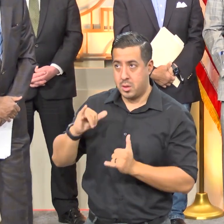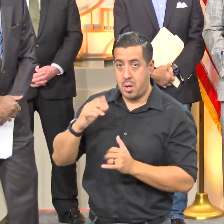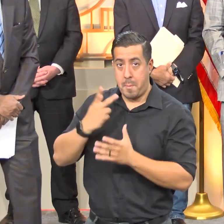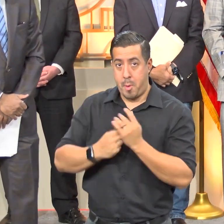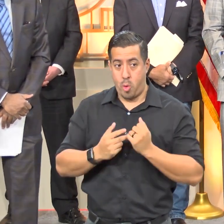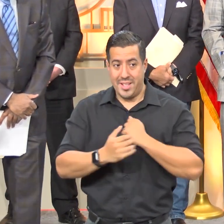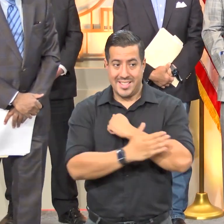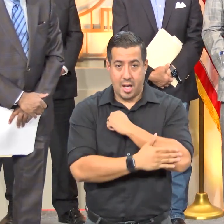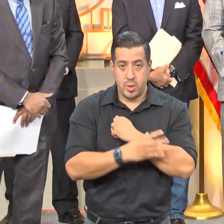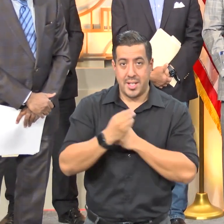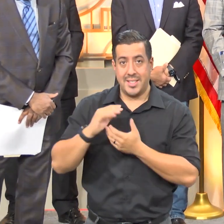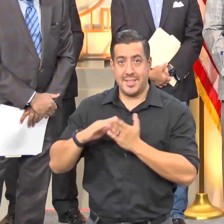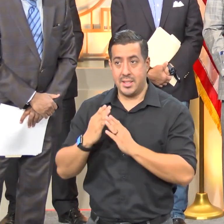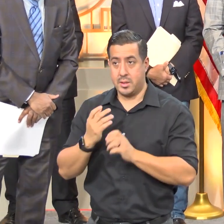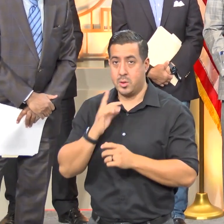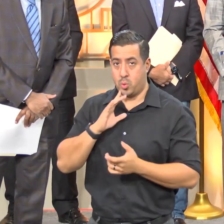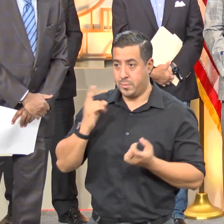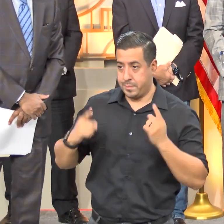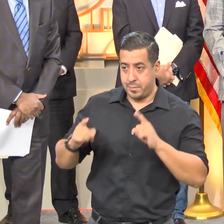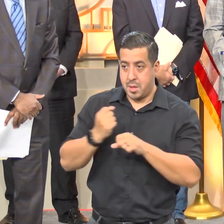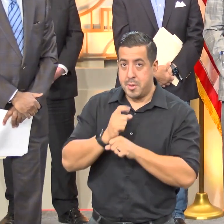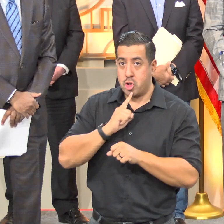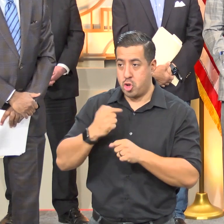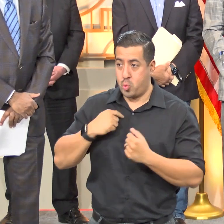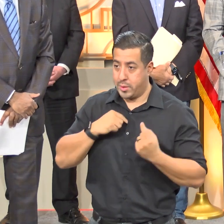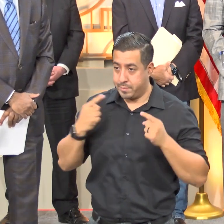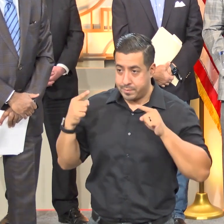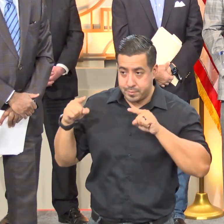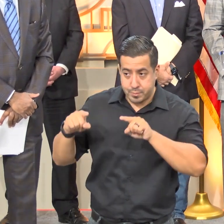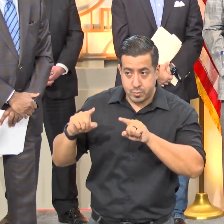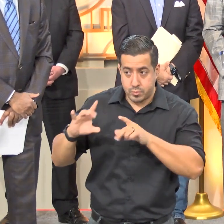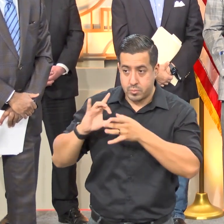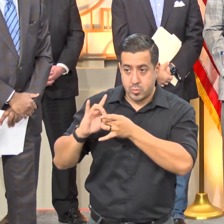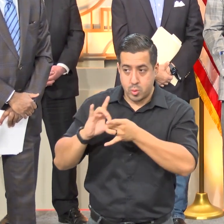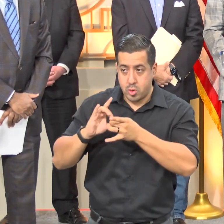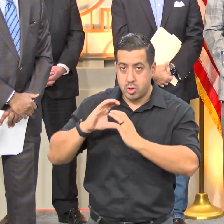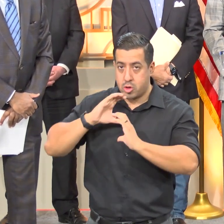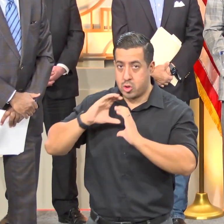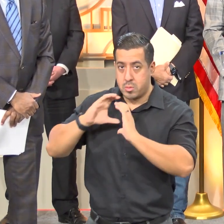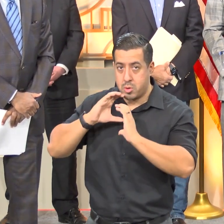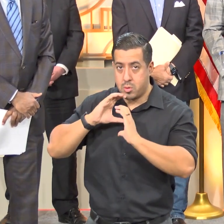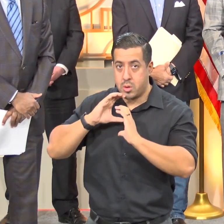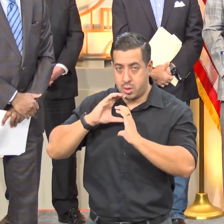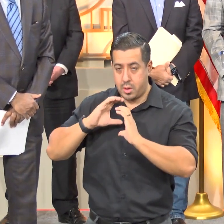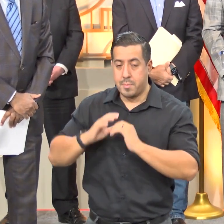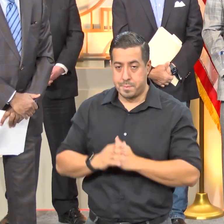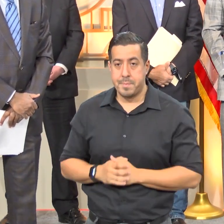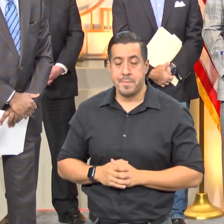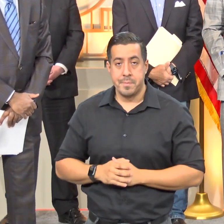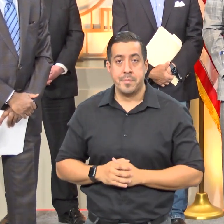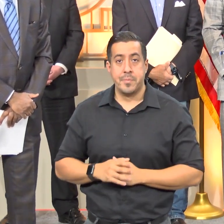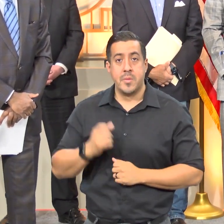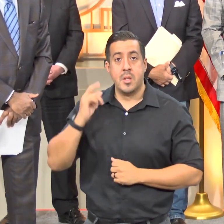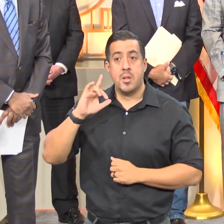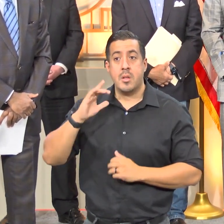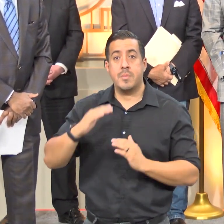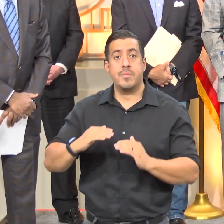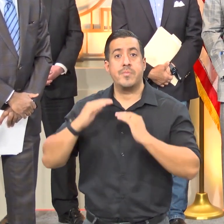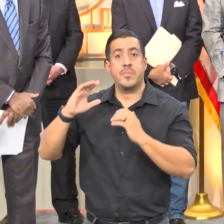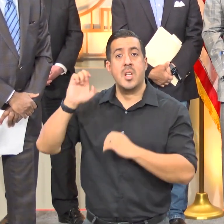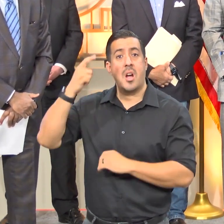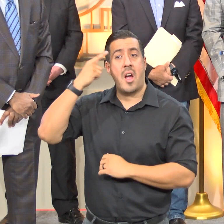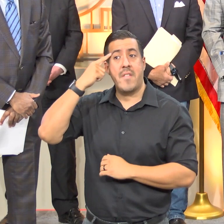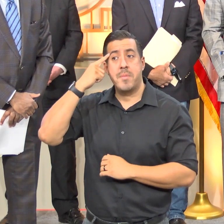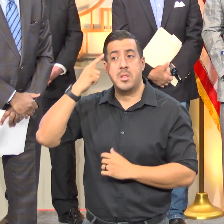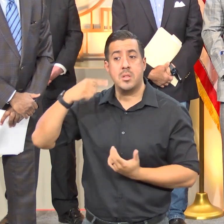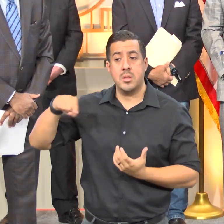and the county to ensure that our approach is coordinated, communicated, and forward-thinking. Event governance must be